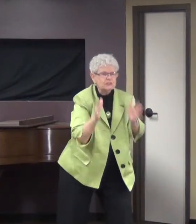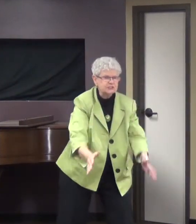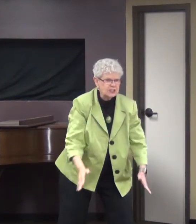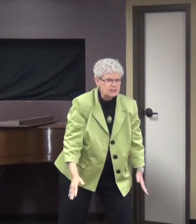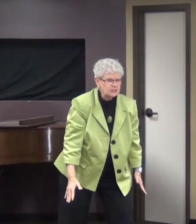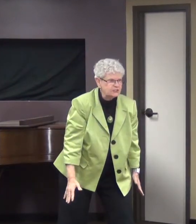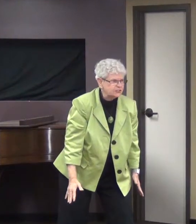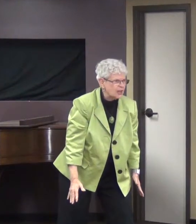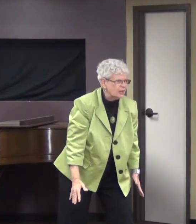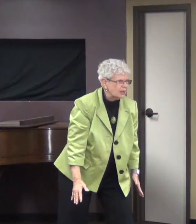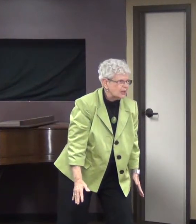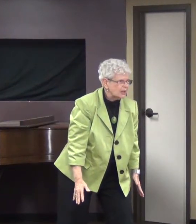Christians.